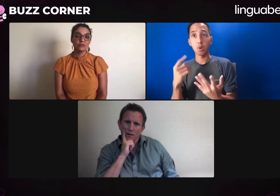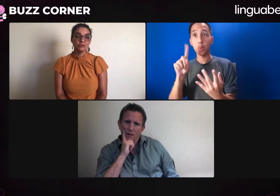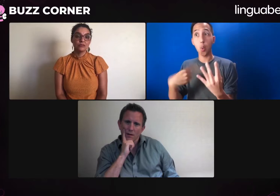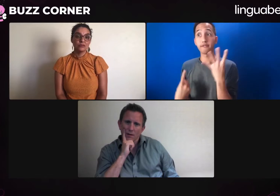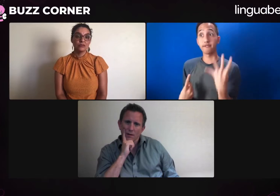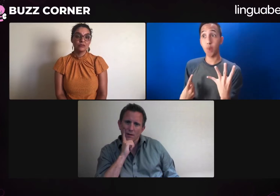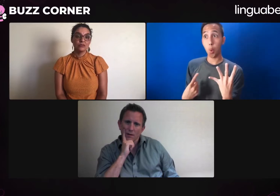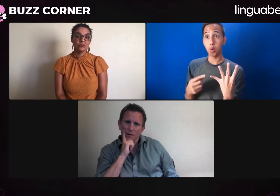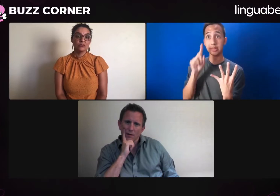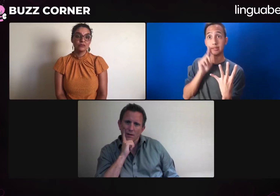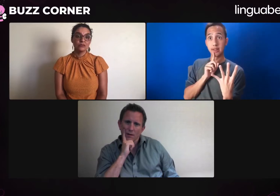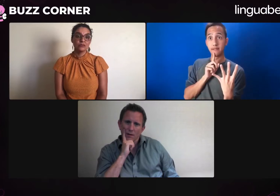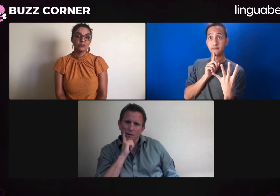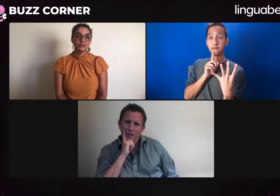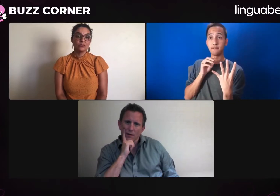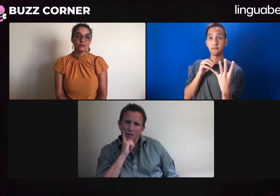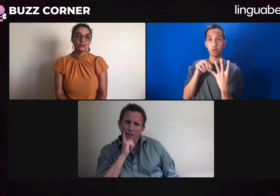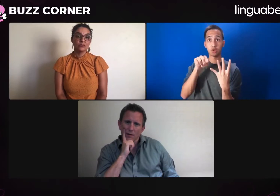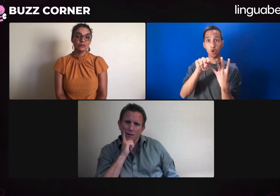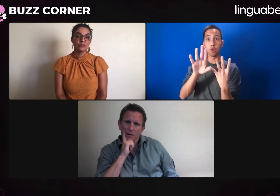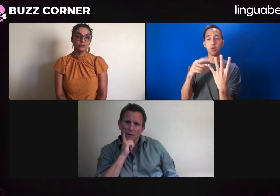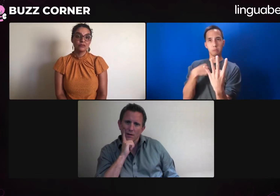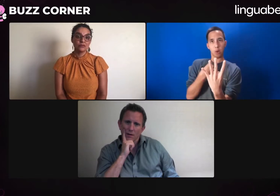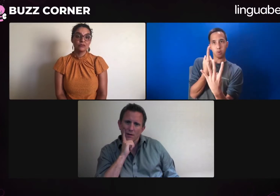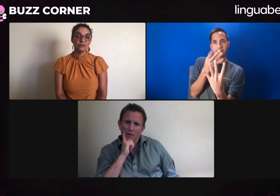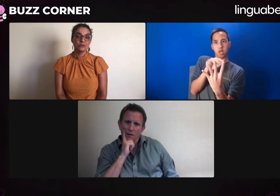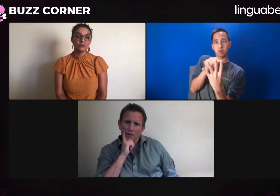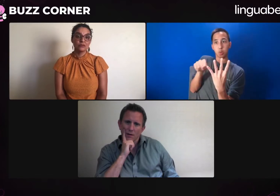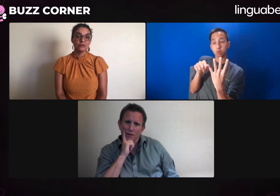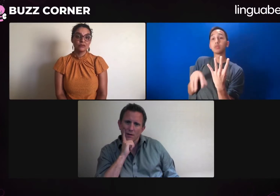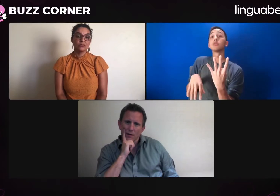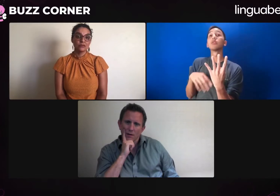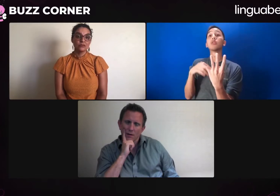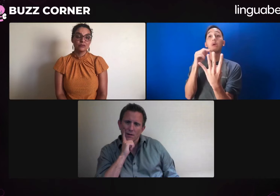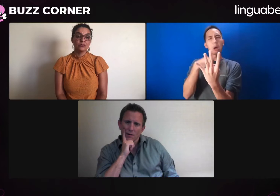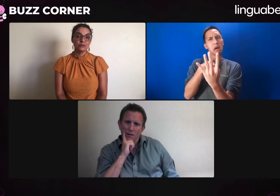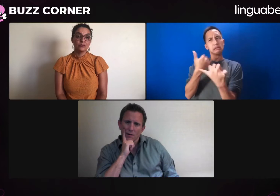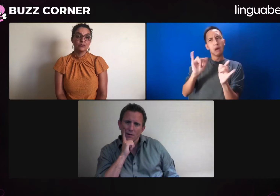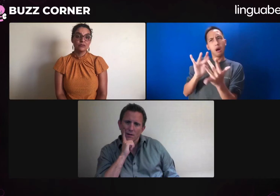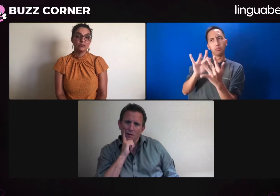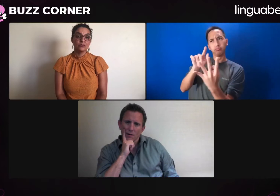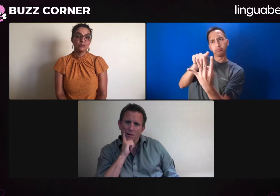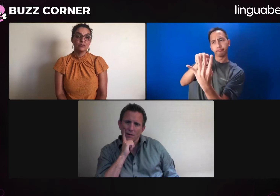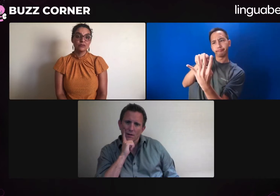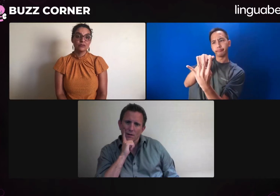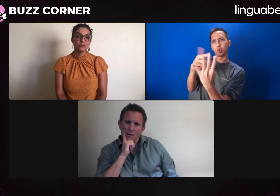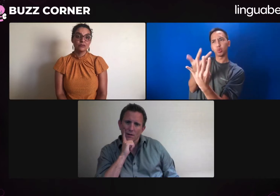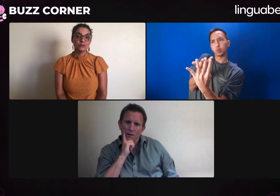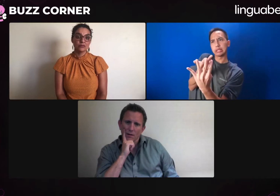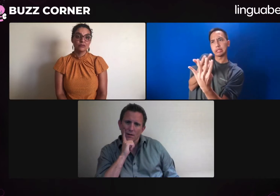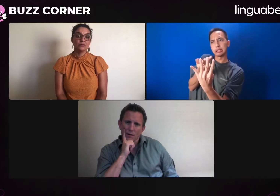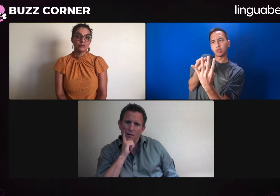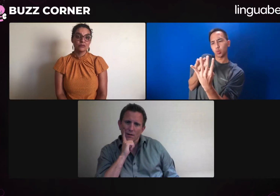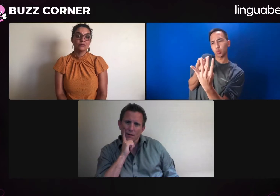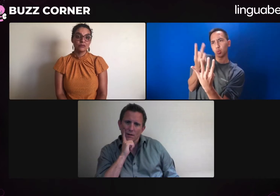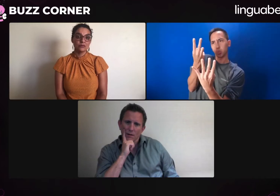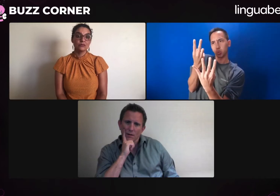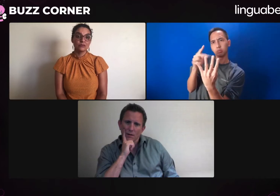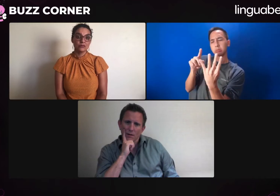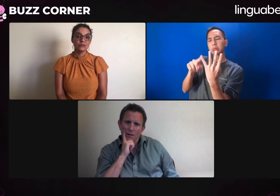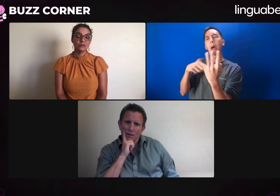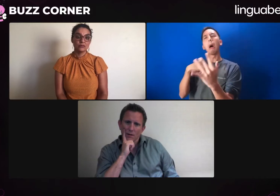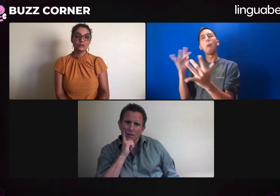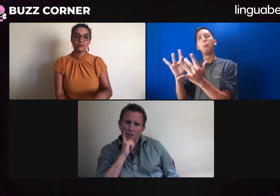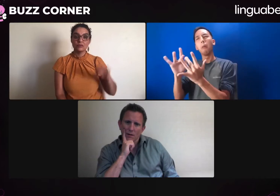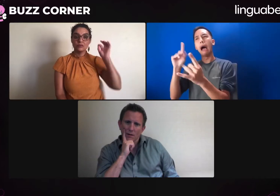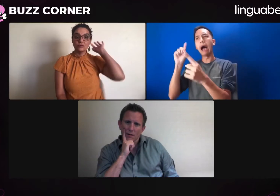deaf. So there were only 4 deaf individuals there, including myself. And I still are in touch